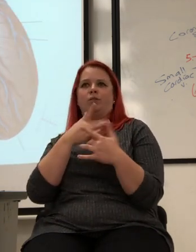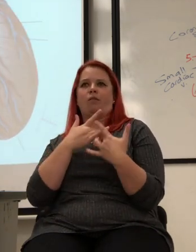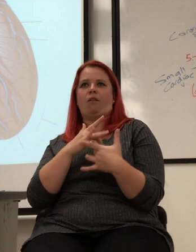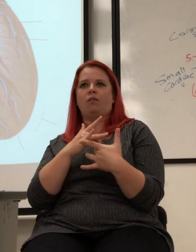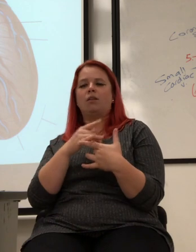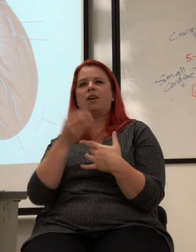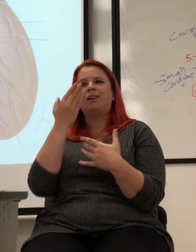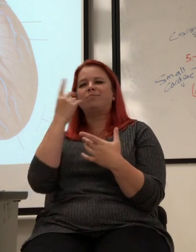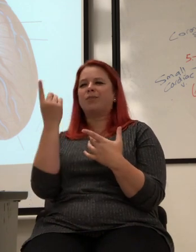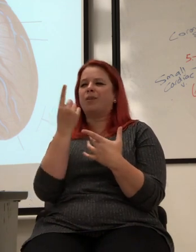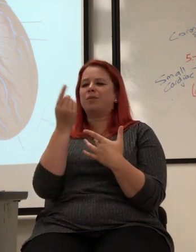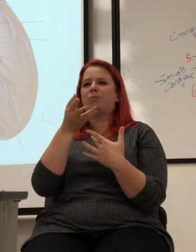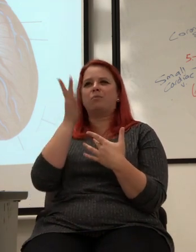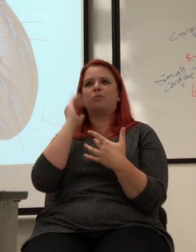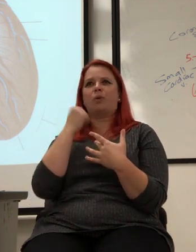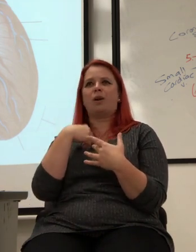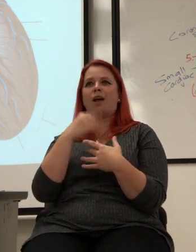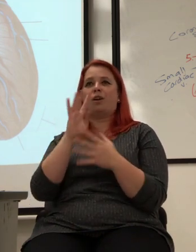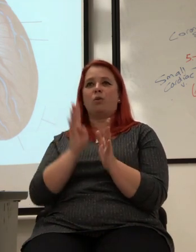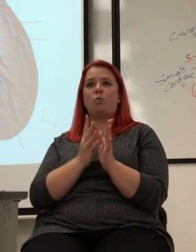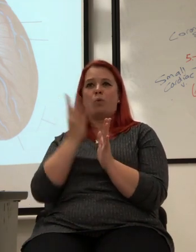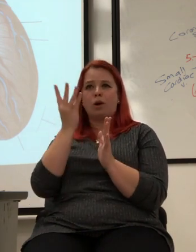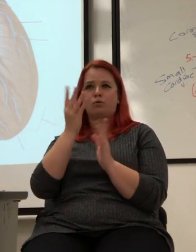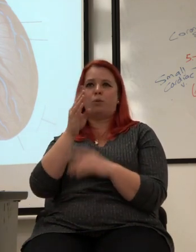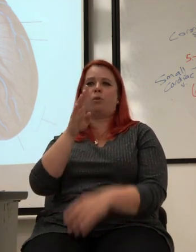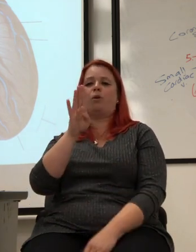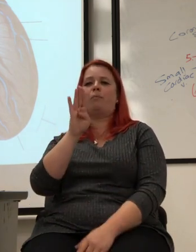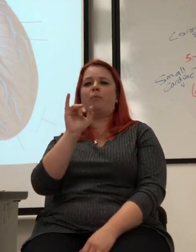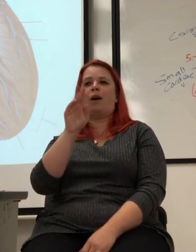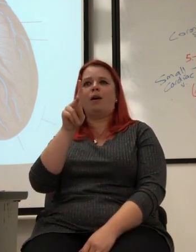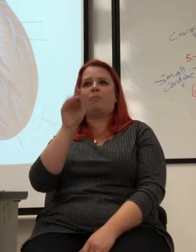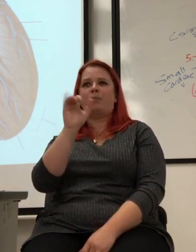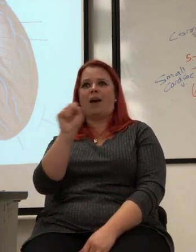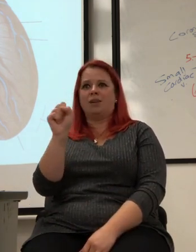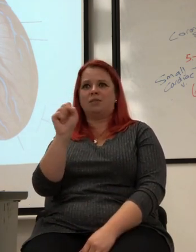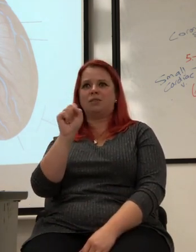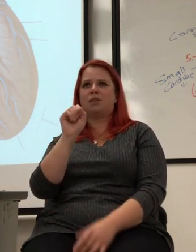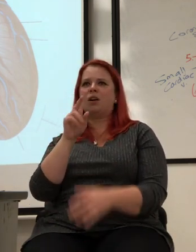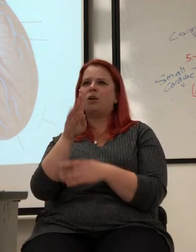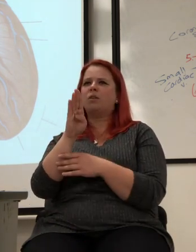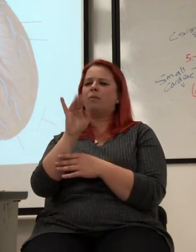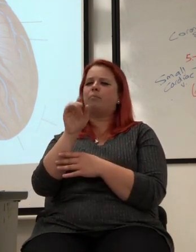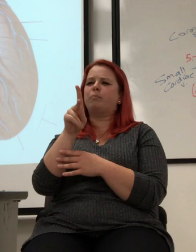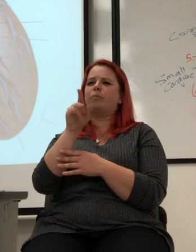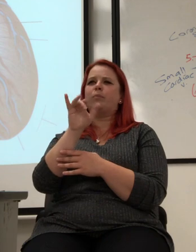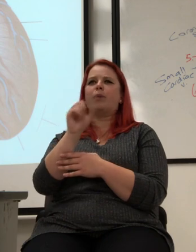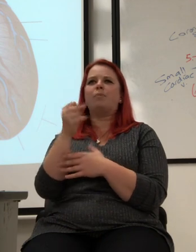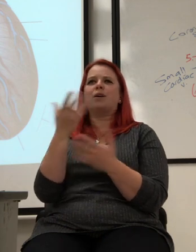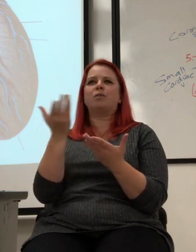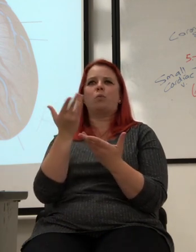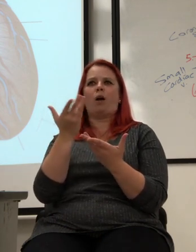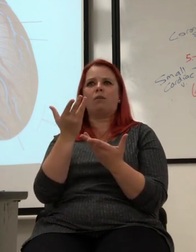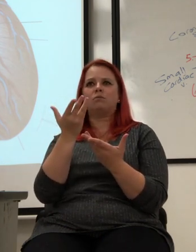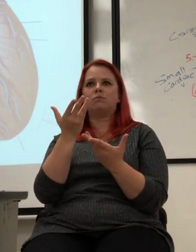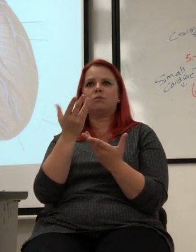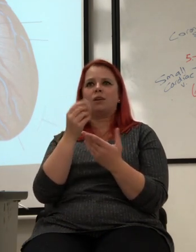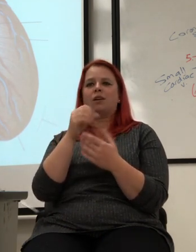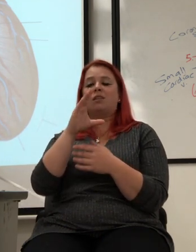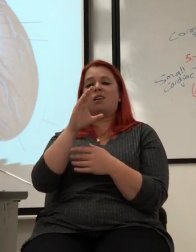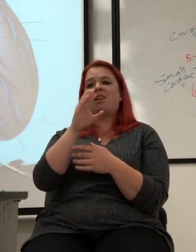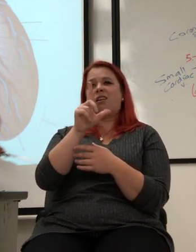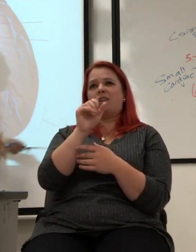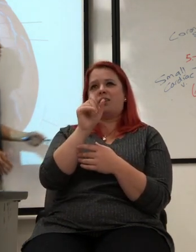I knew someone who had a quadruple bypass. What are they bypassing? They're bypassing a